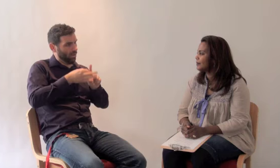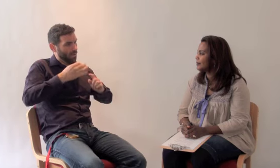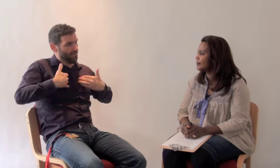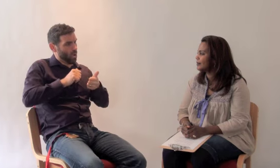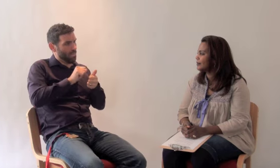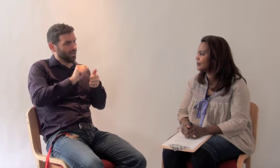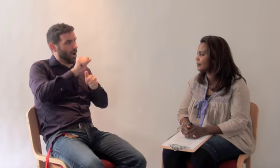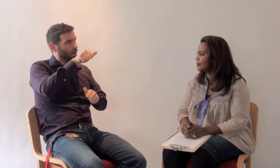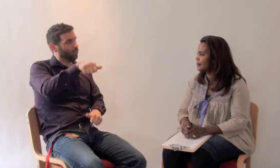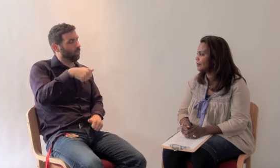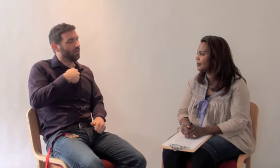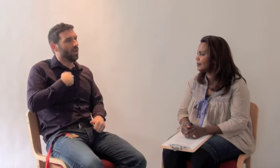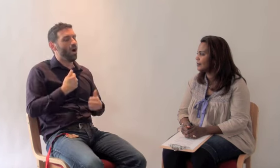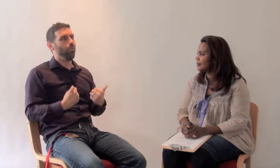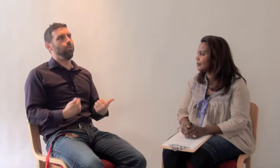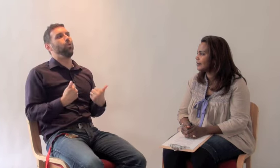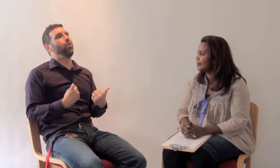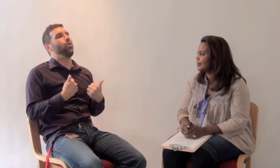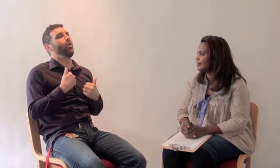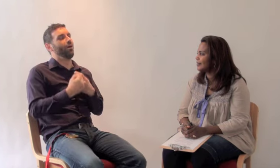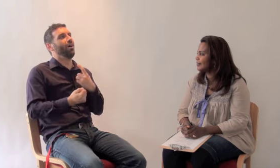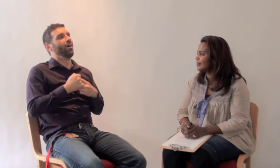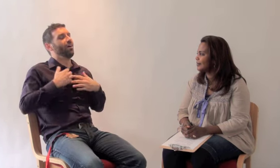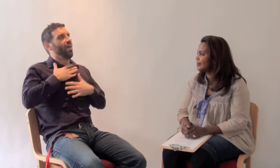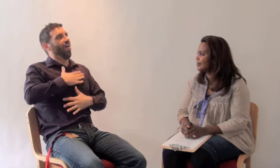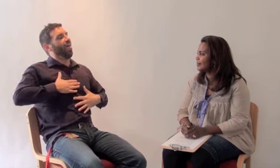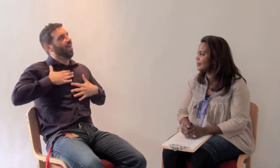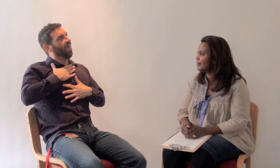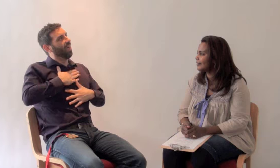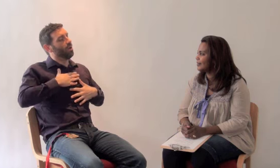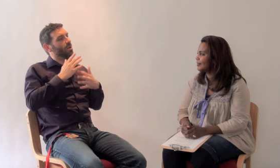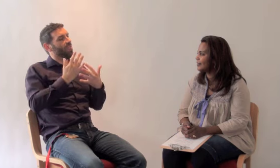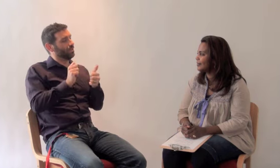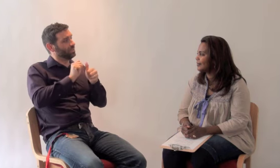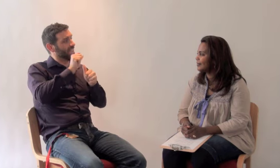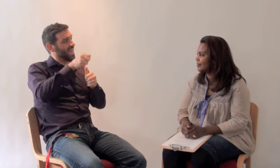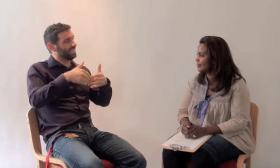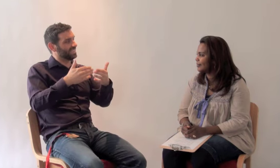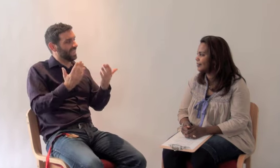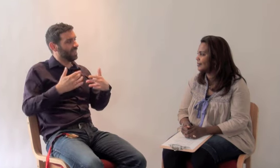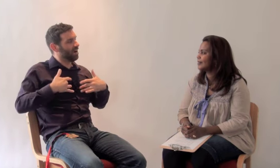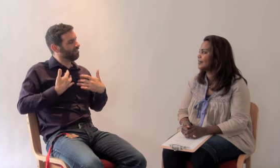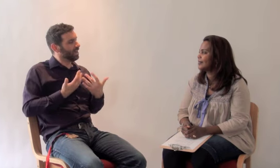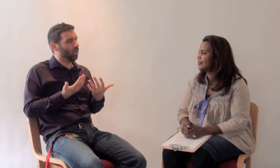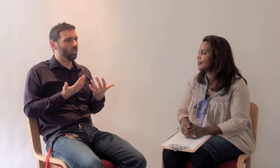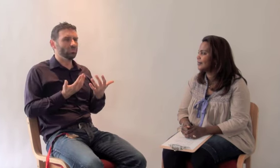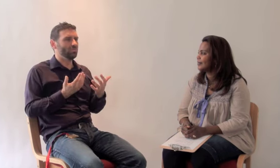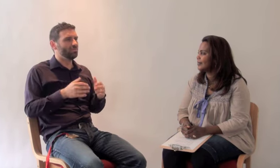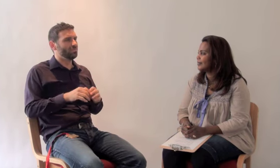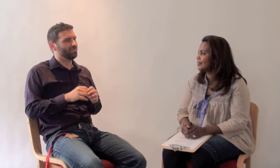On the day after I started to feel better, the emotions of it really started to sink in. The